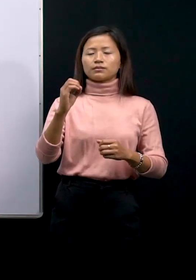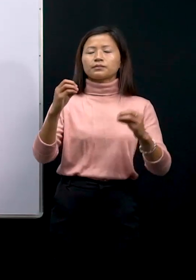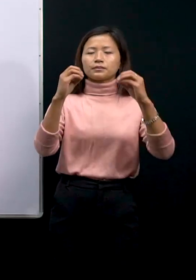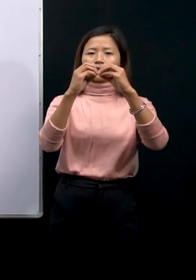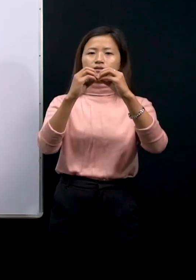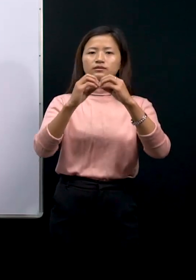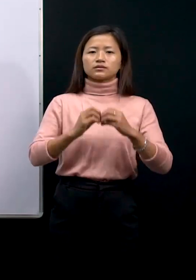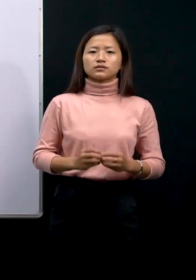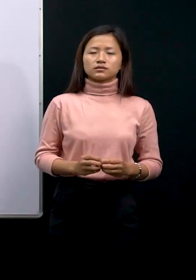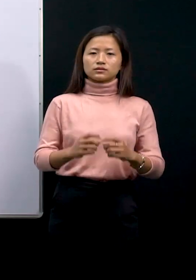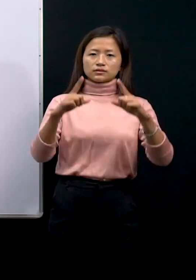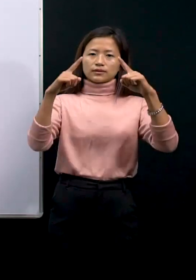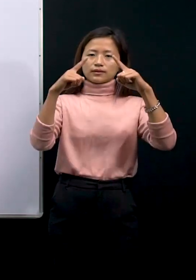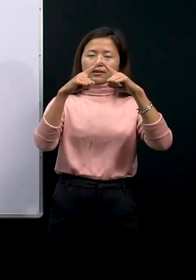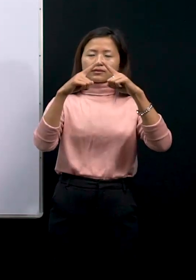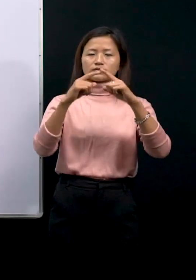this angle.